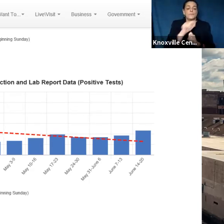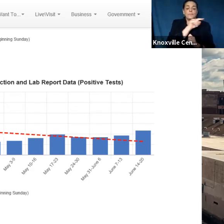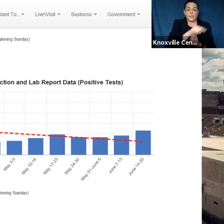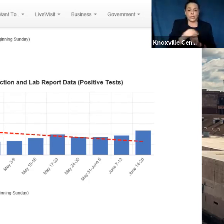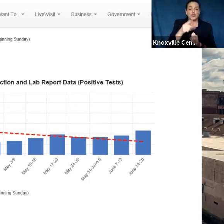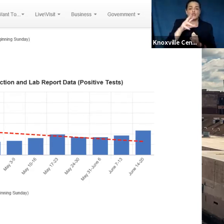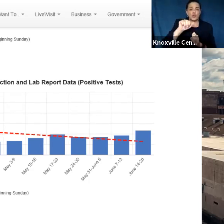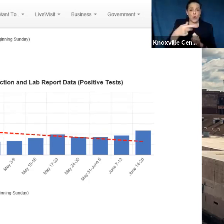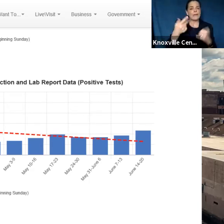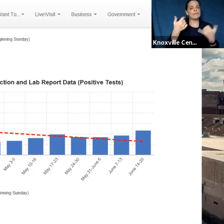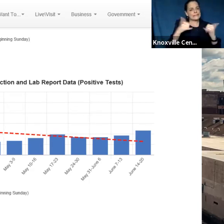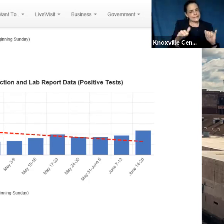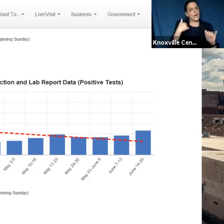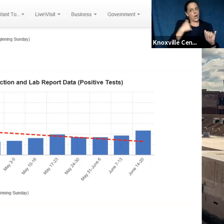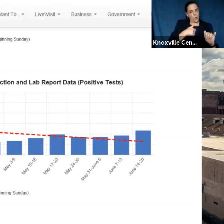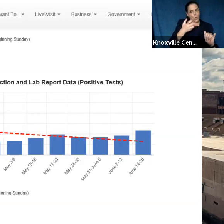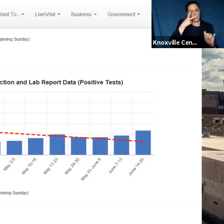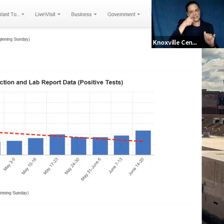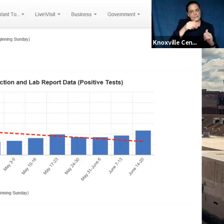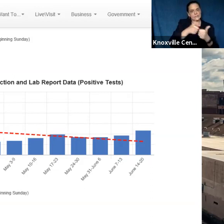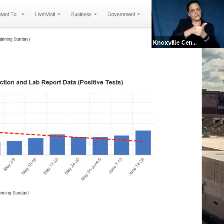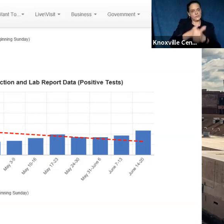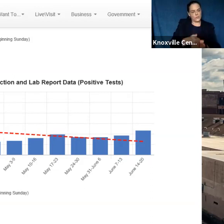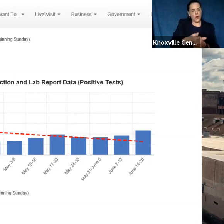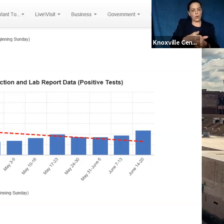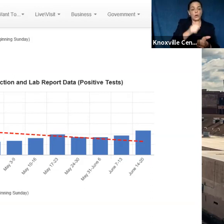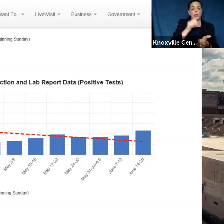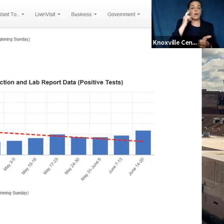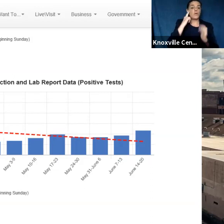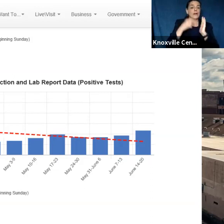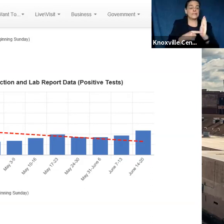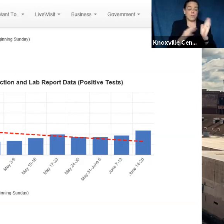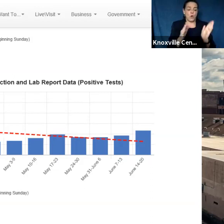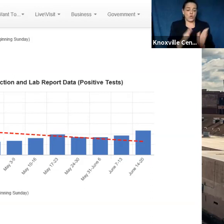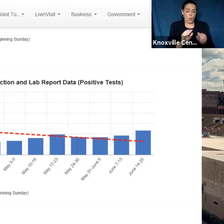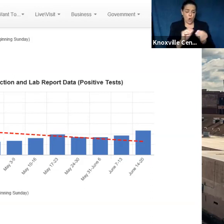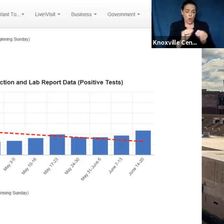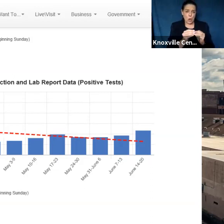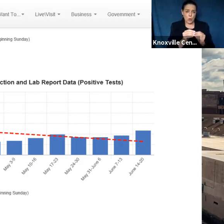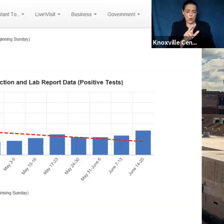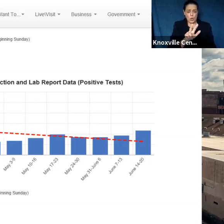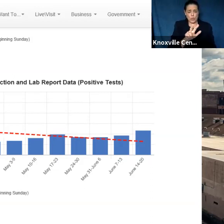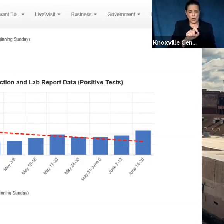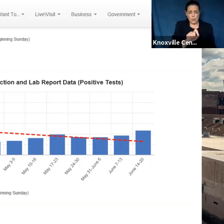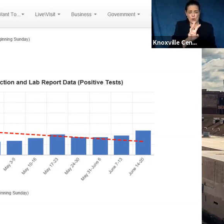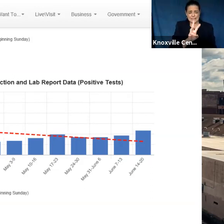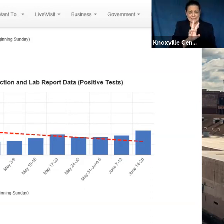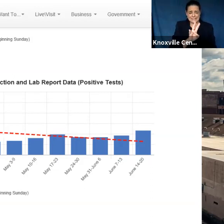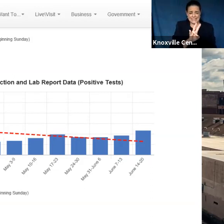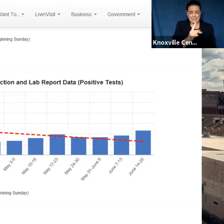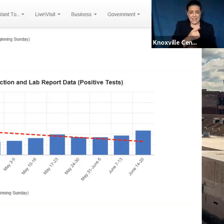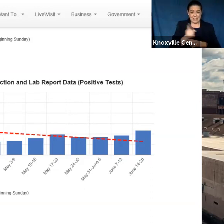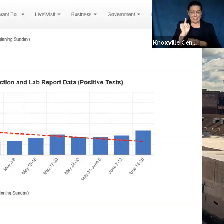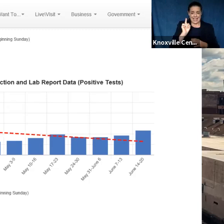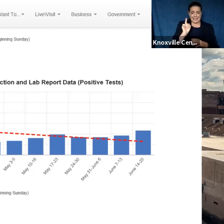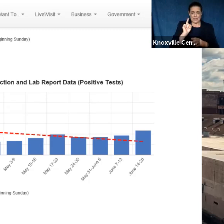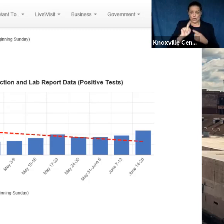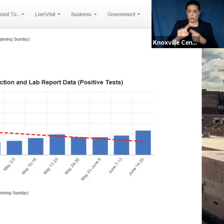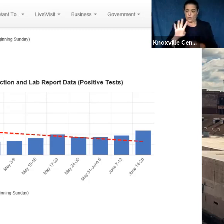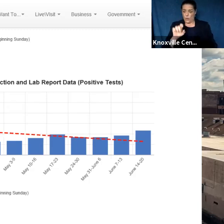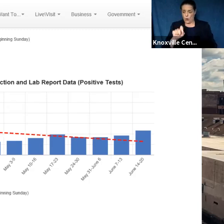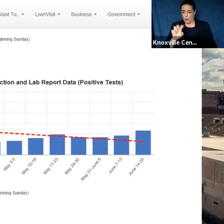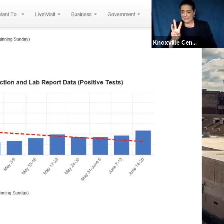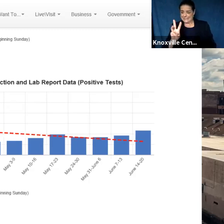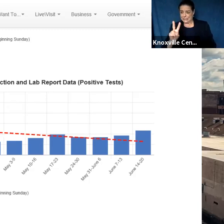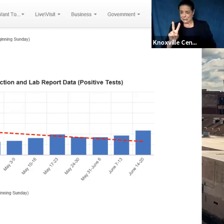in the direction we want to see it going. For example, with small numbers, even going from 3.67 last week to 4.62 this